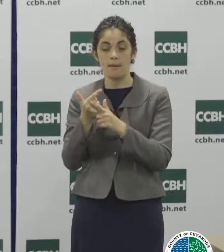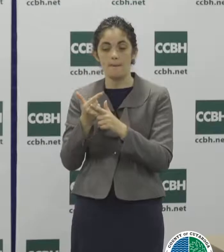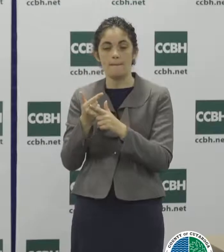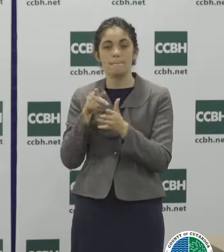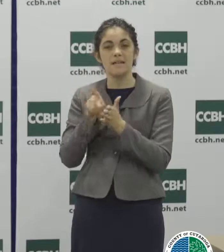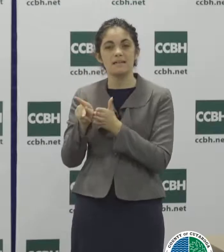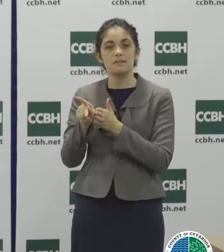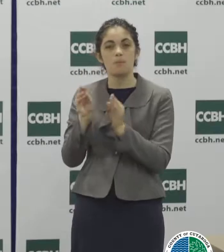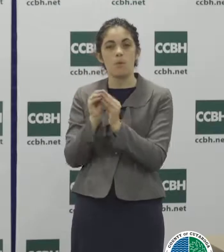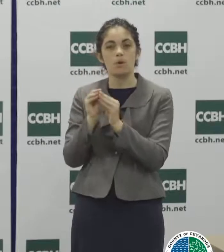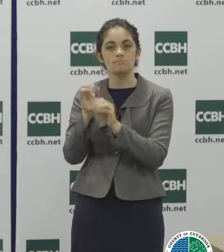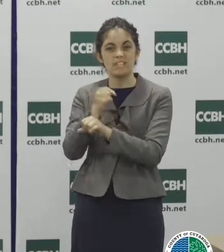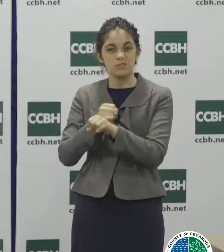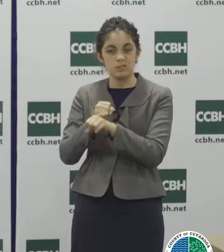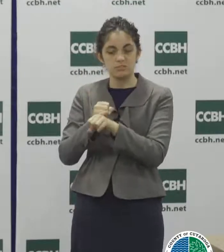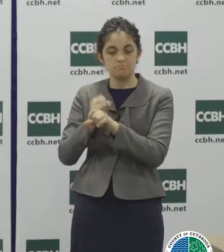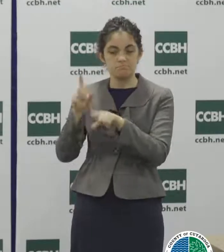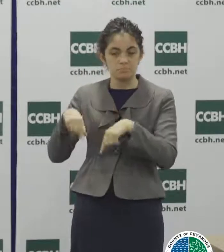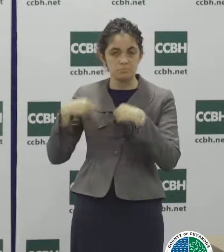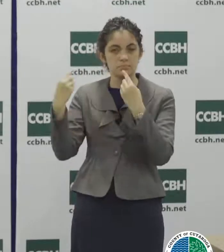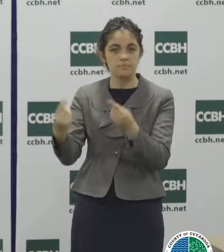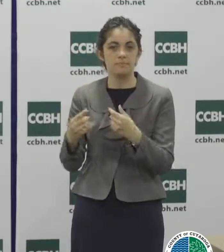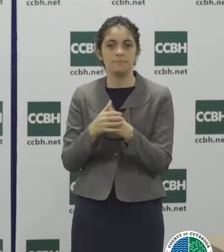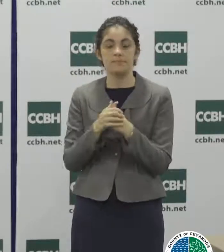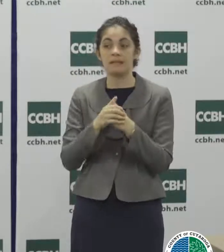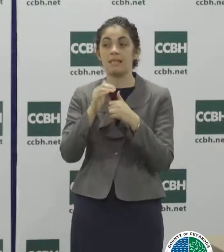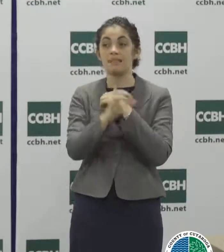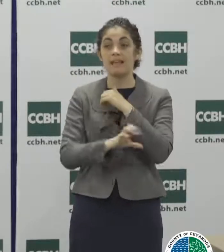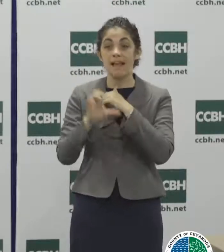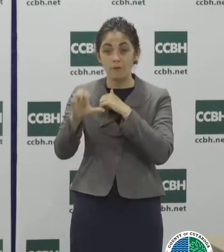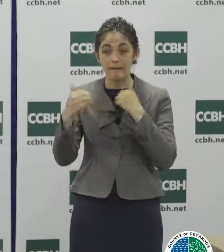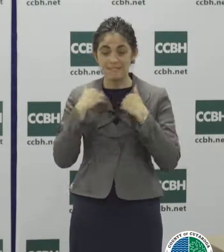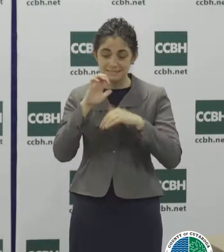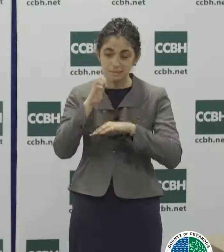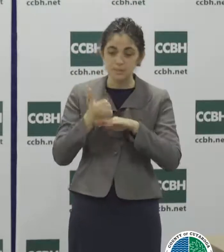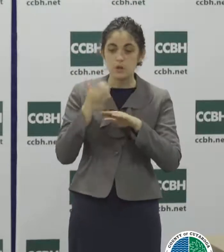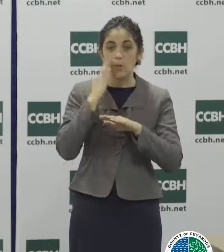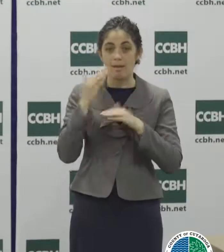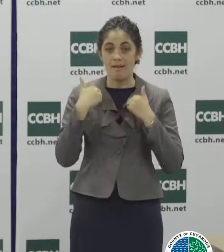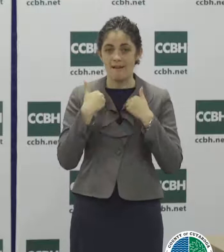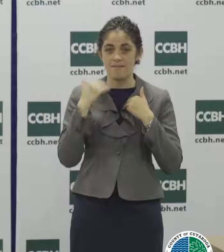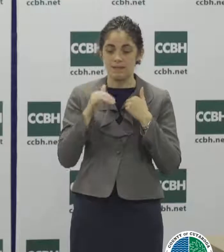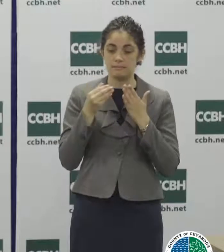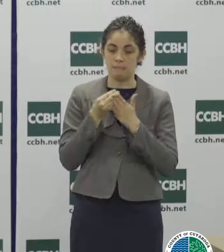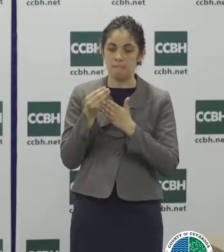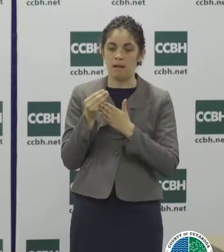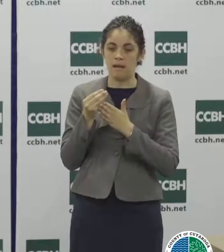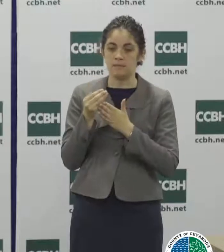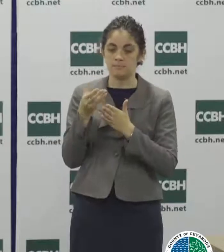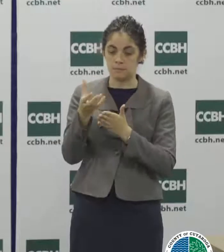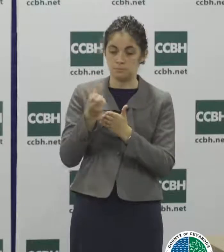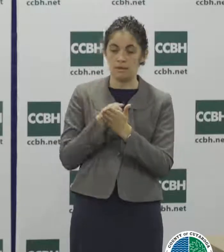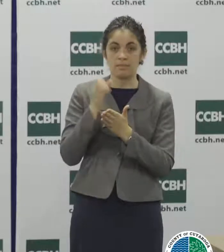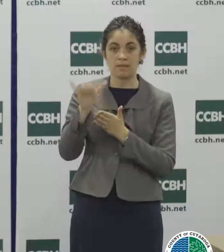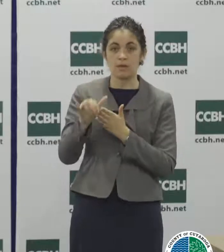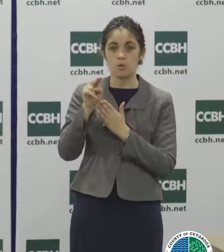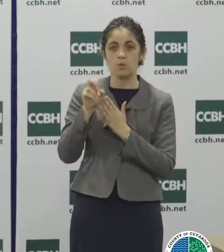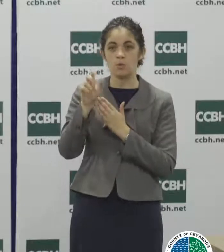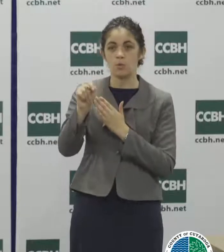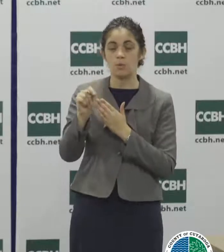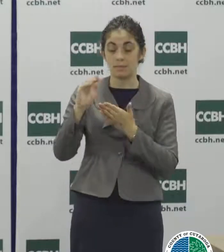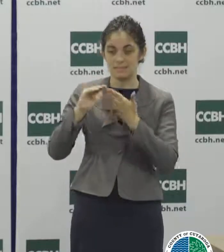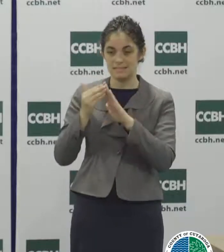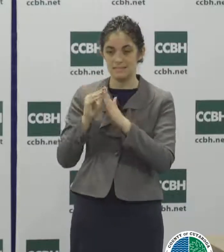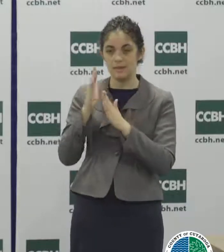over time. The tool that the county developed allows the county to buy those notes, and the